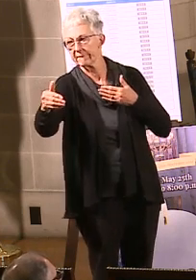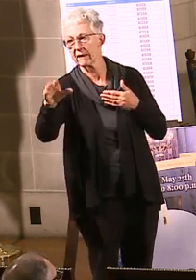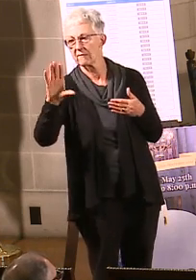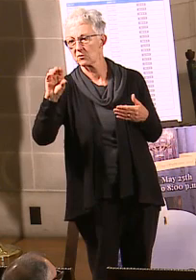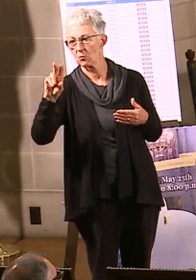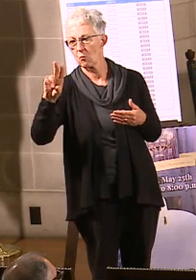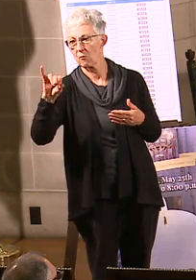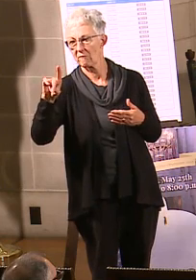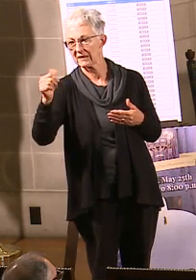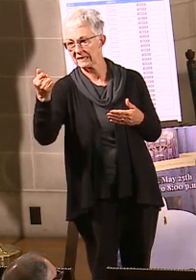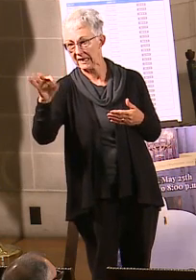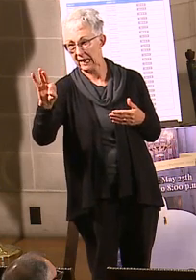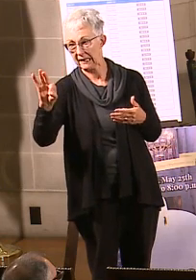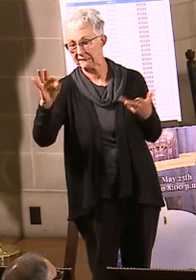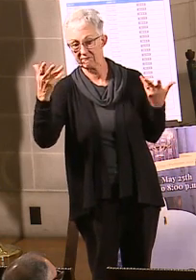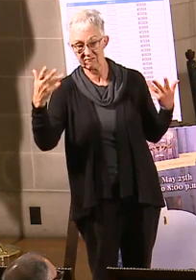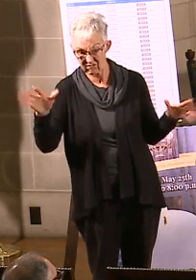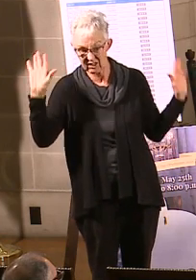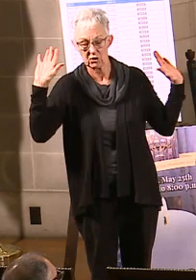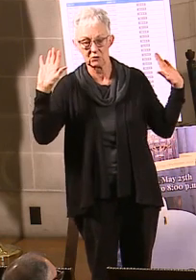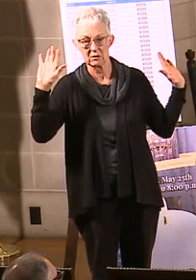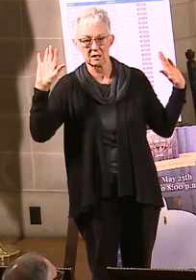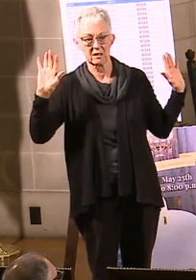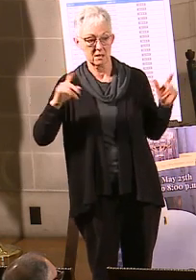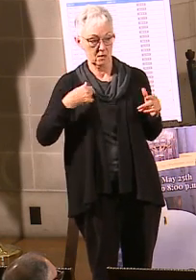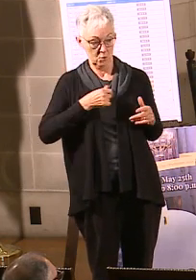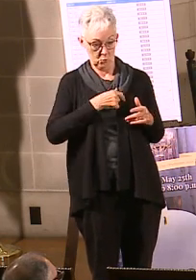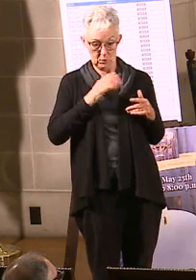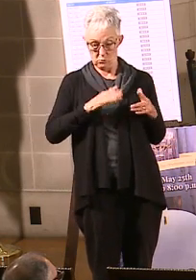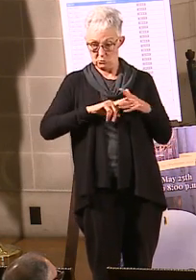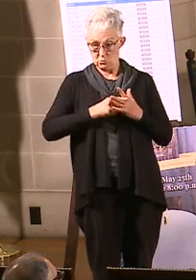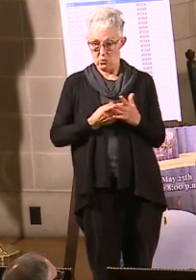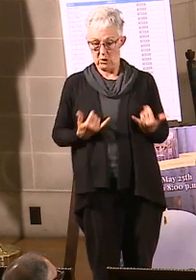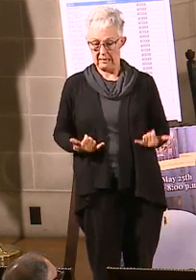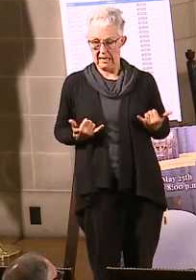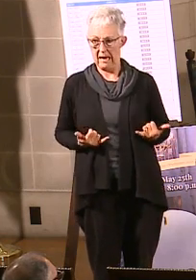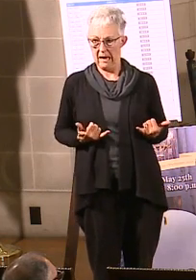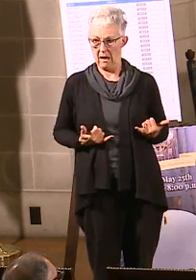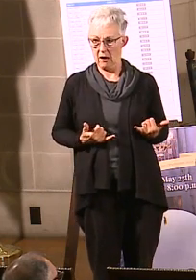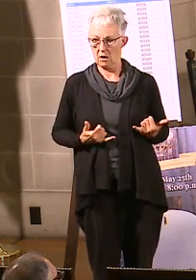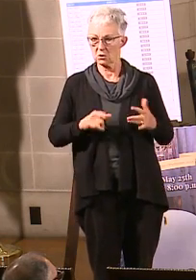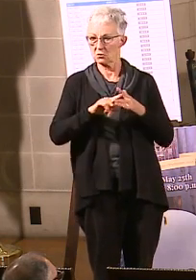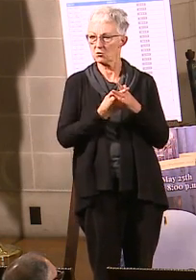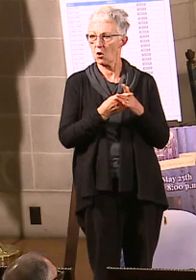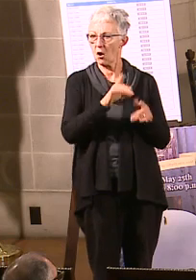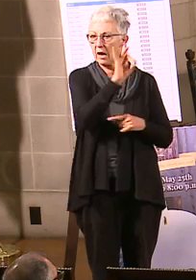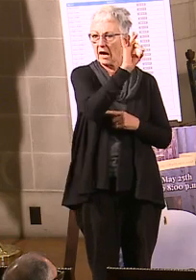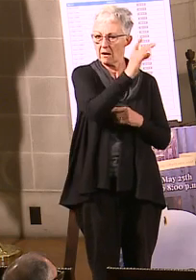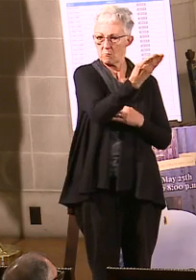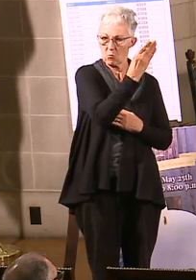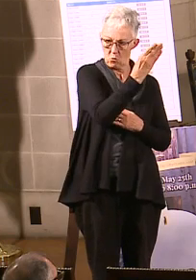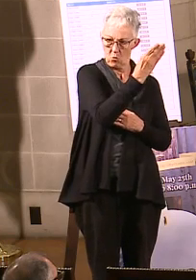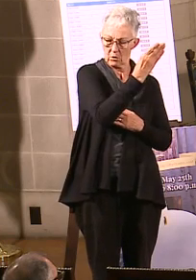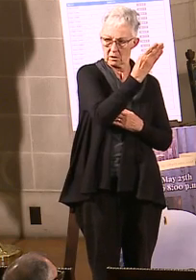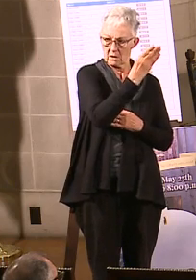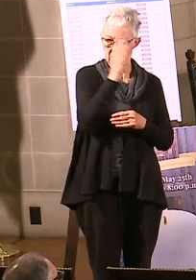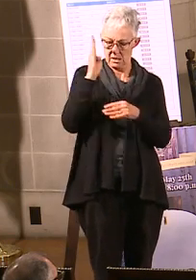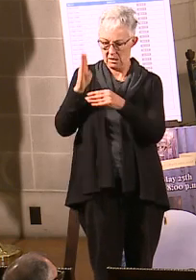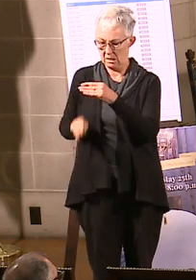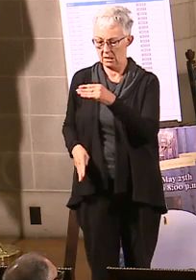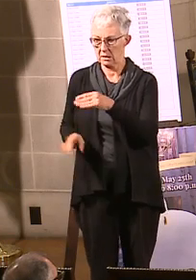to start this now. It starts at 8 o'clock in the morning, and it ends at 8 o'clock at